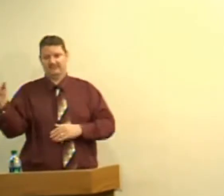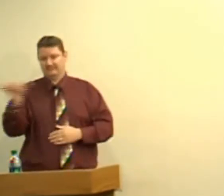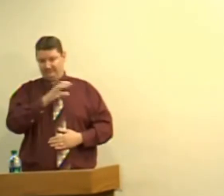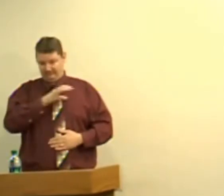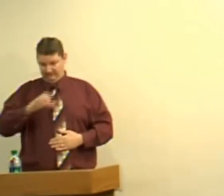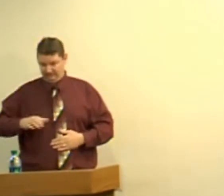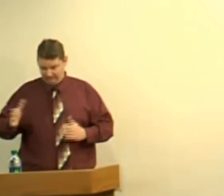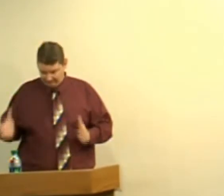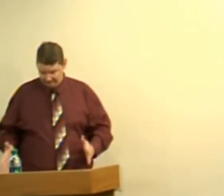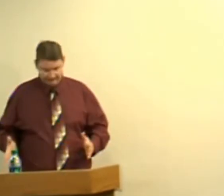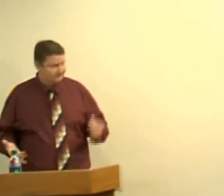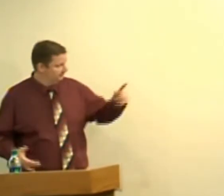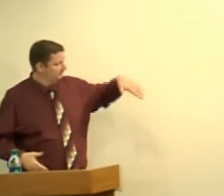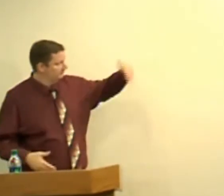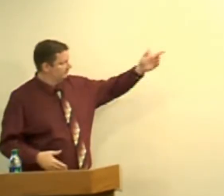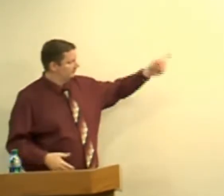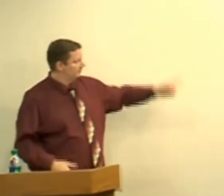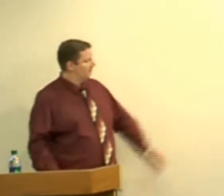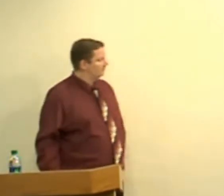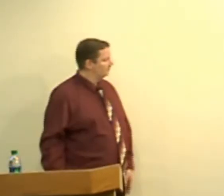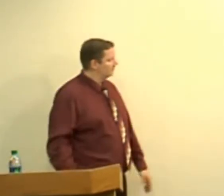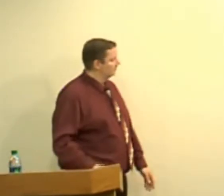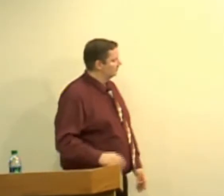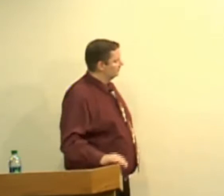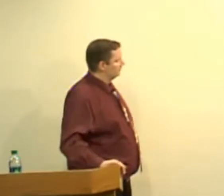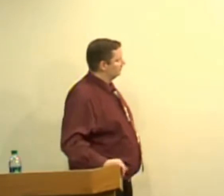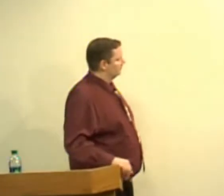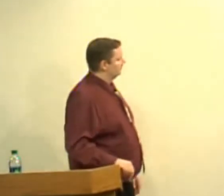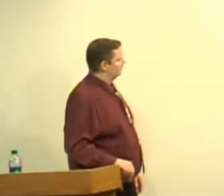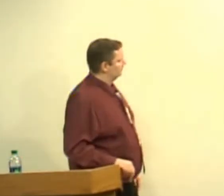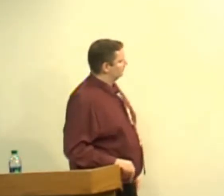and Christians as well, we suffered persecution.